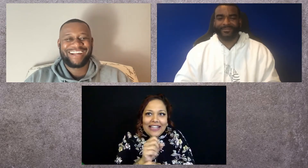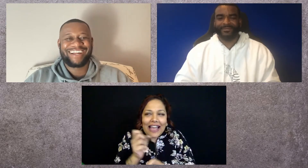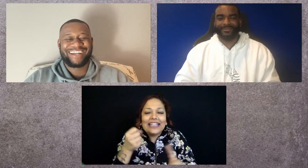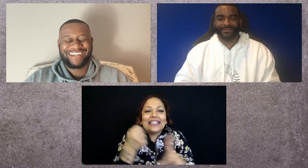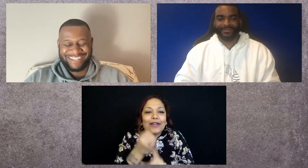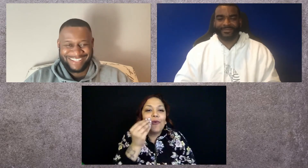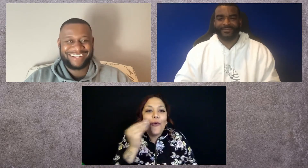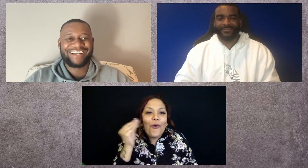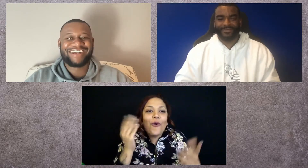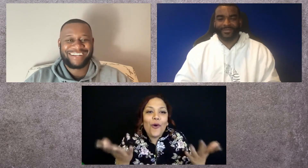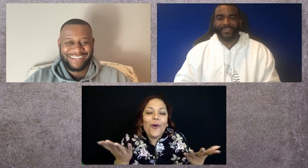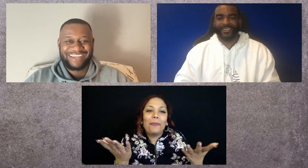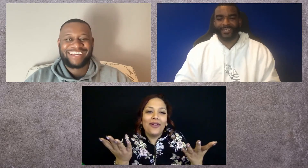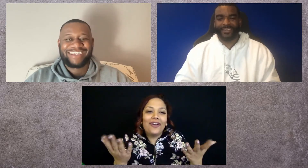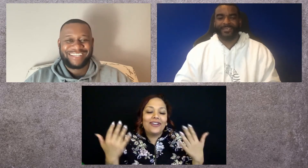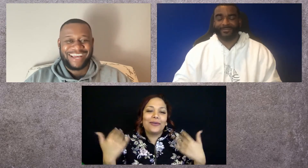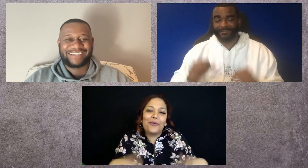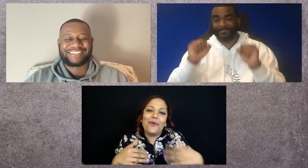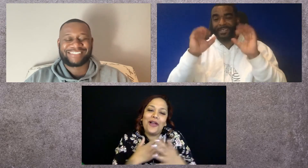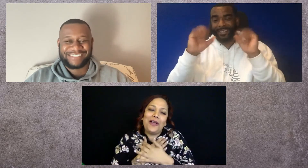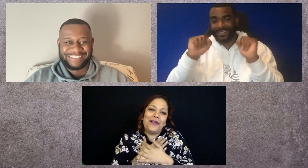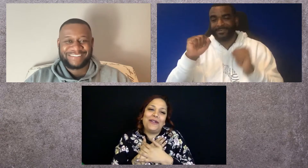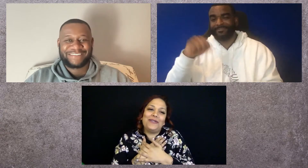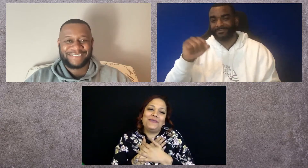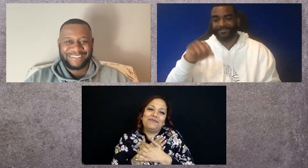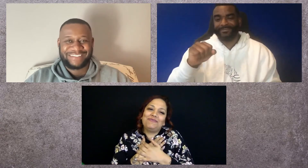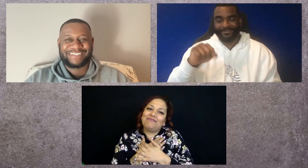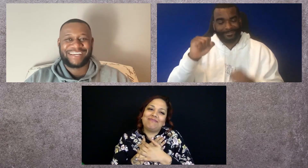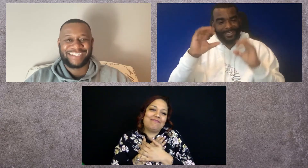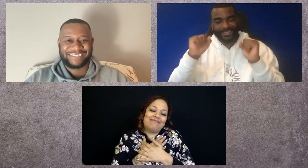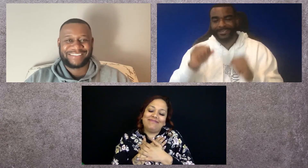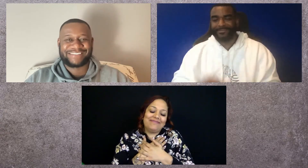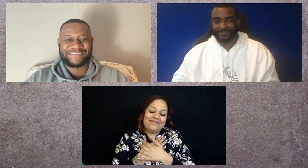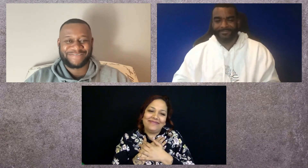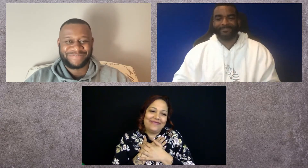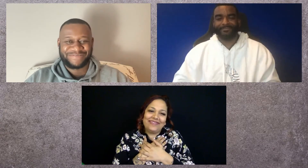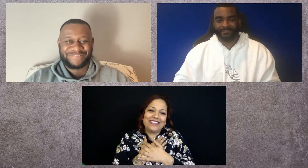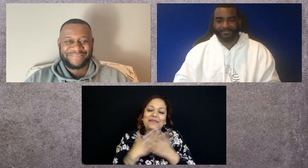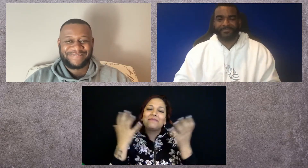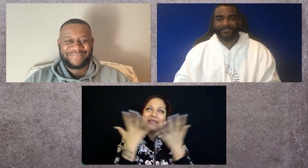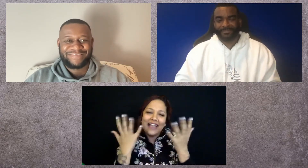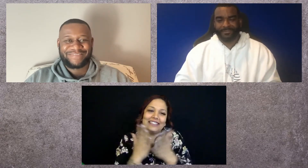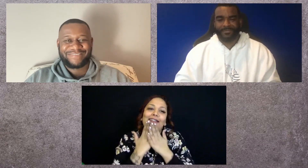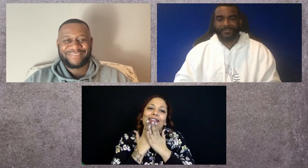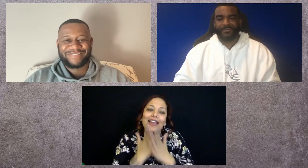put the headsets on. Yes. Wow. Yes.